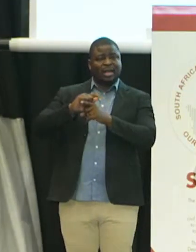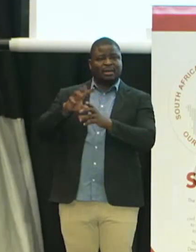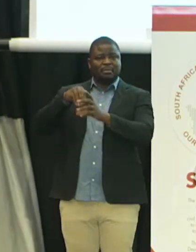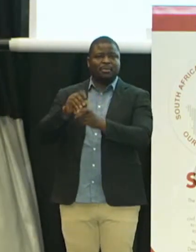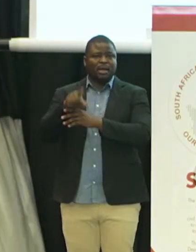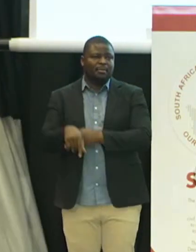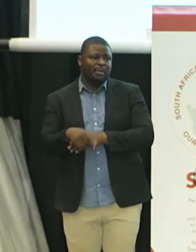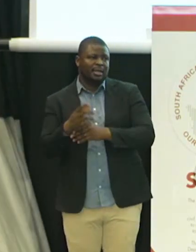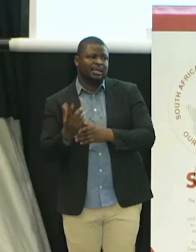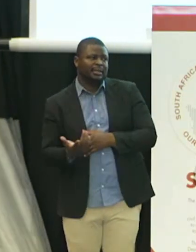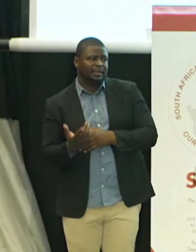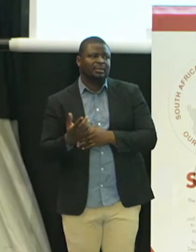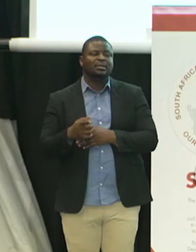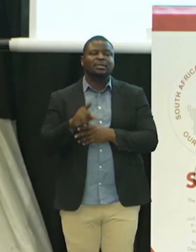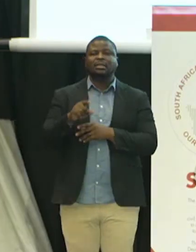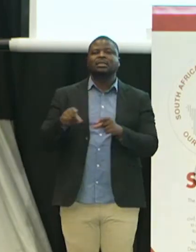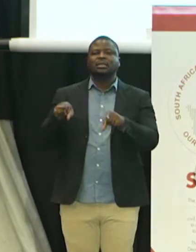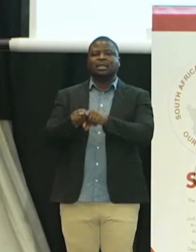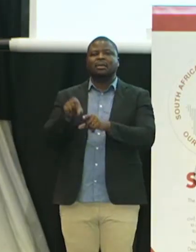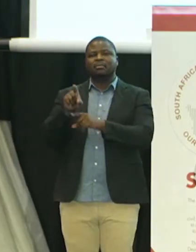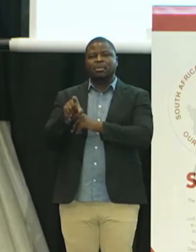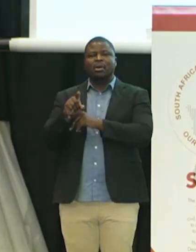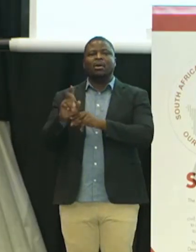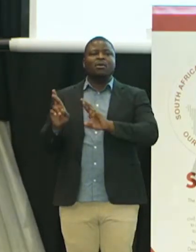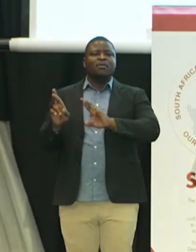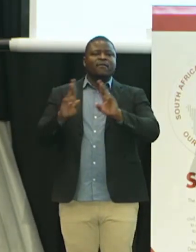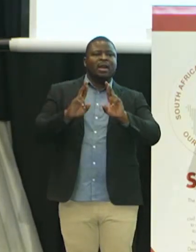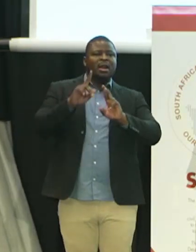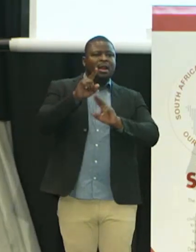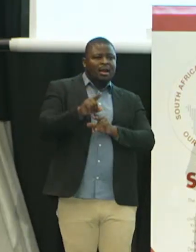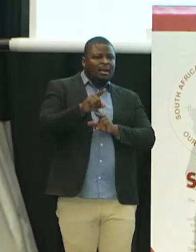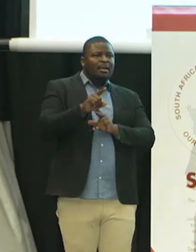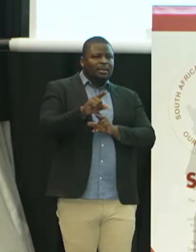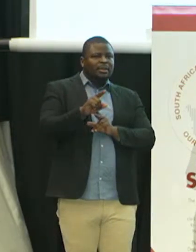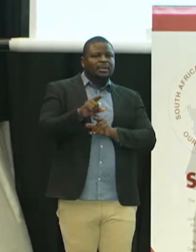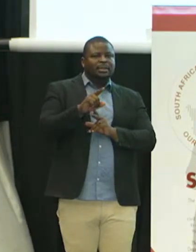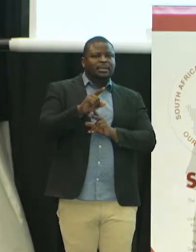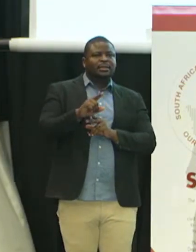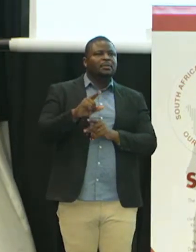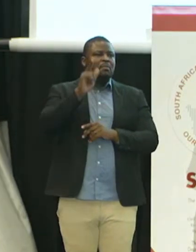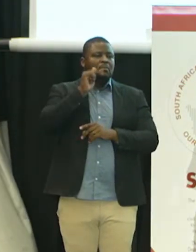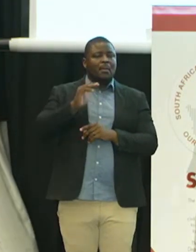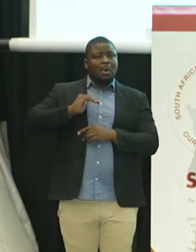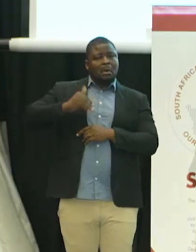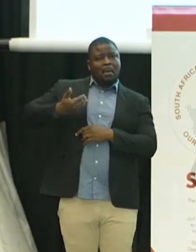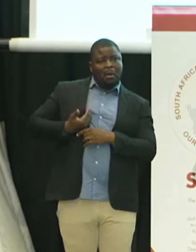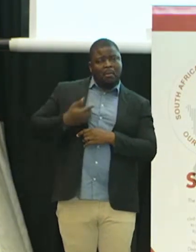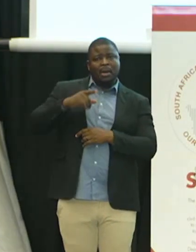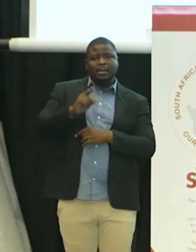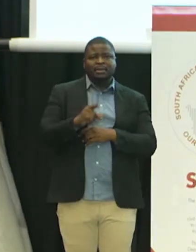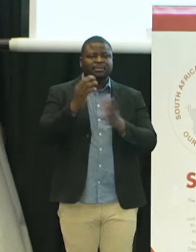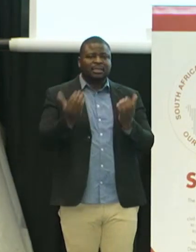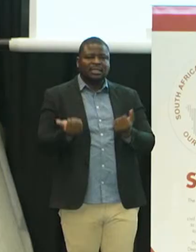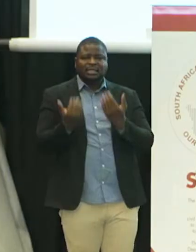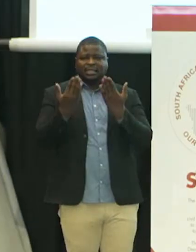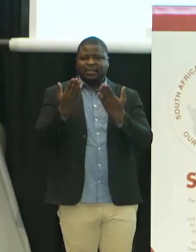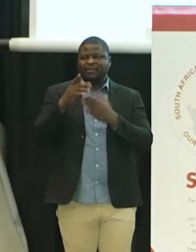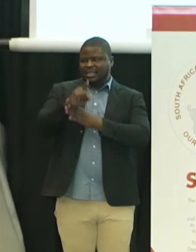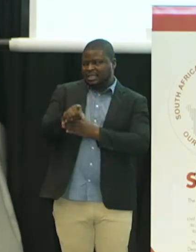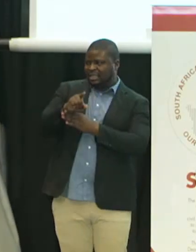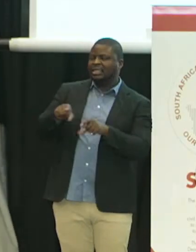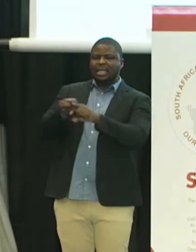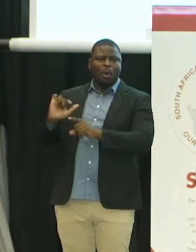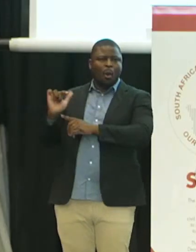active referrals for harm reduction services, active referral for gender-affirming healthcare services, and competent staff to provide services to